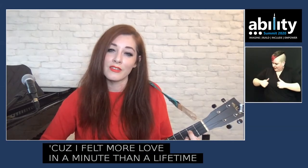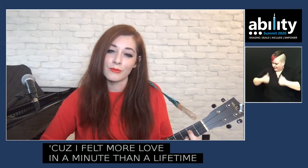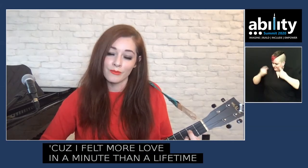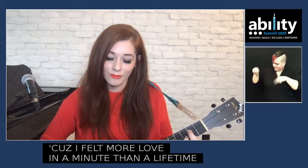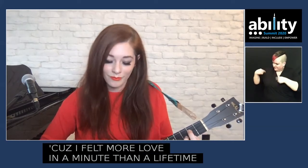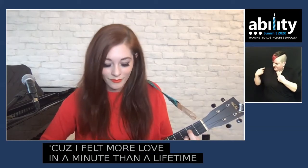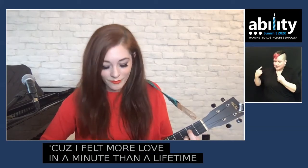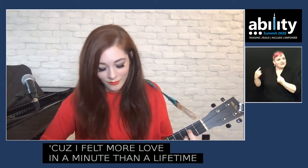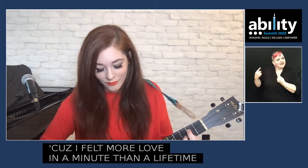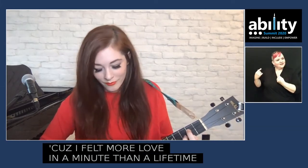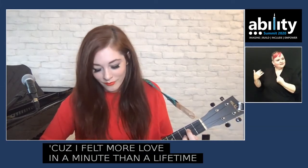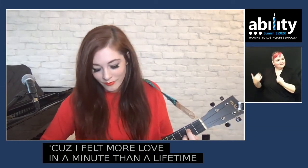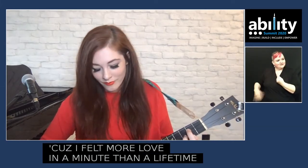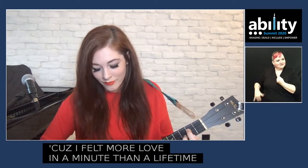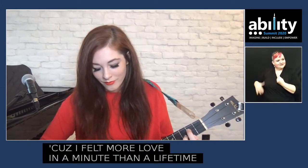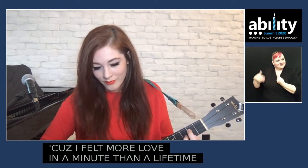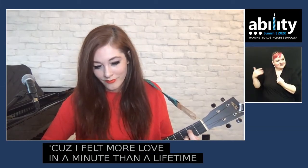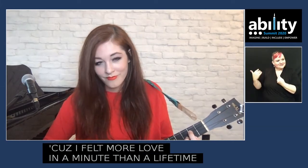lifetime.